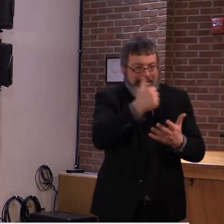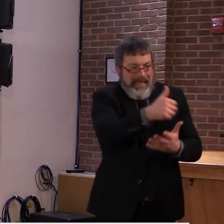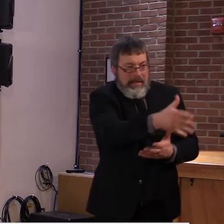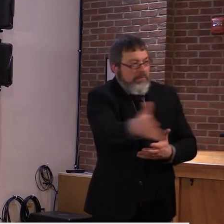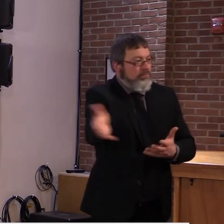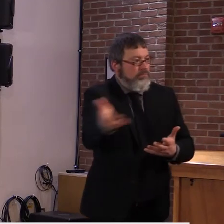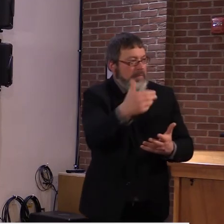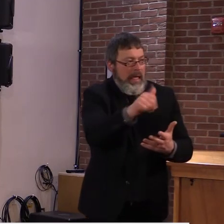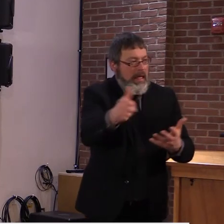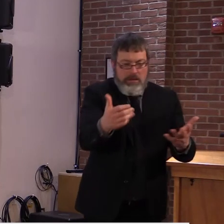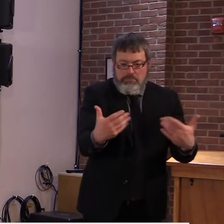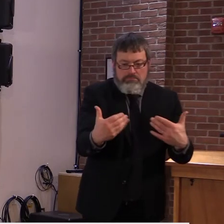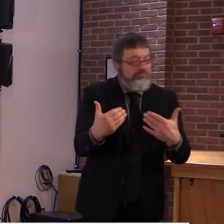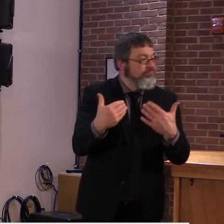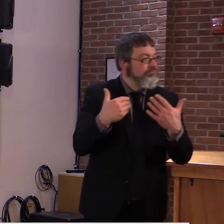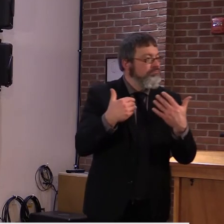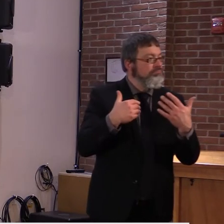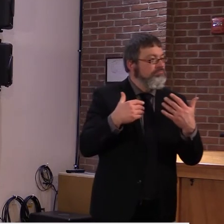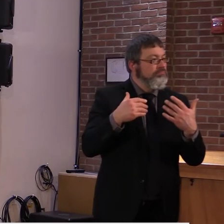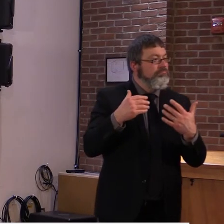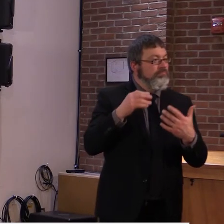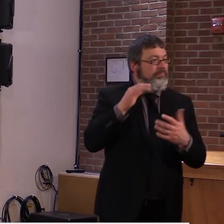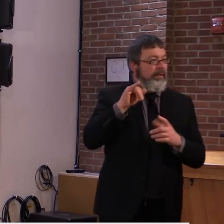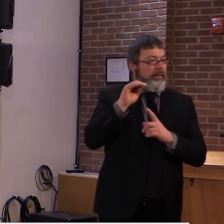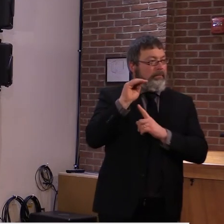Actually, I just left.